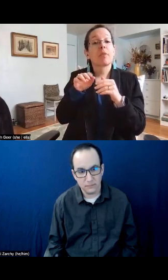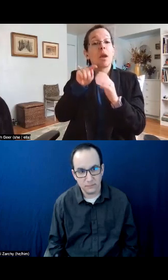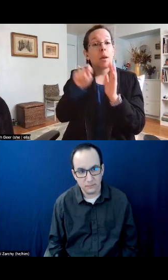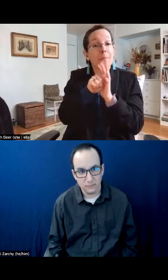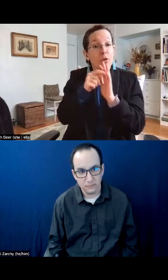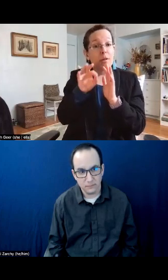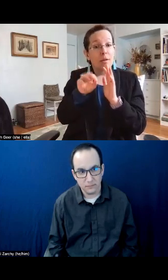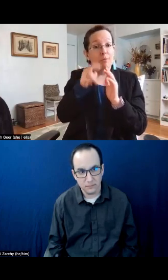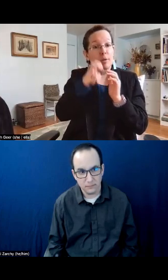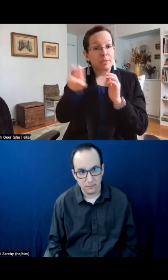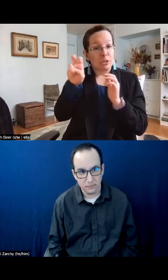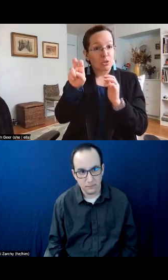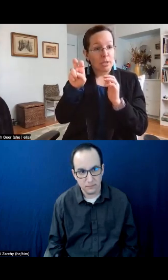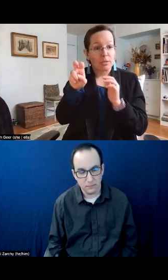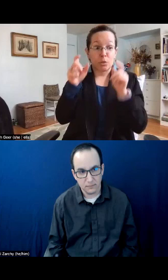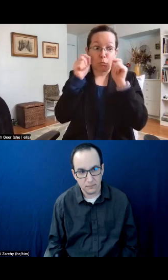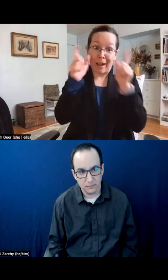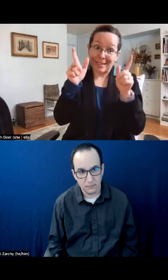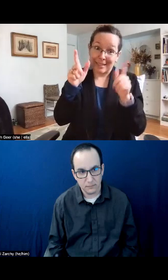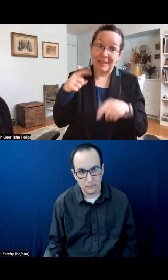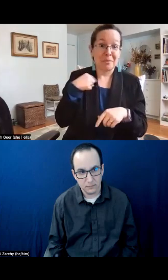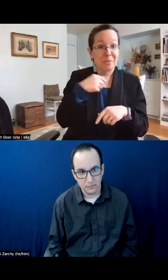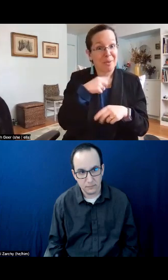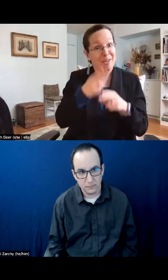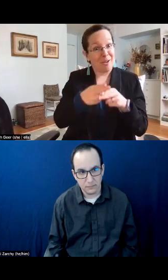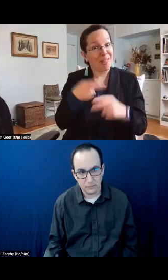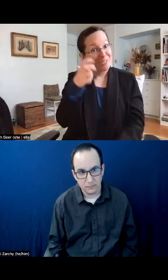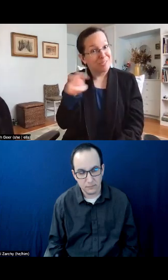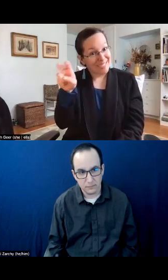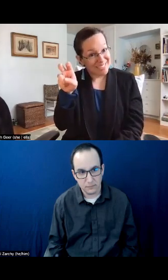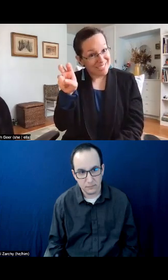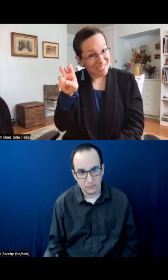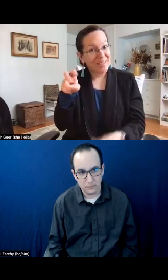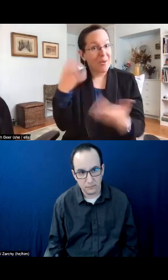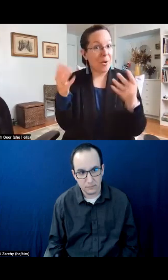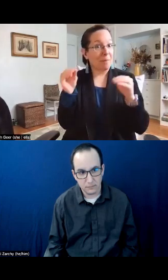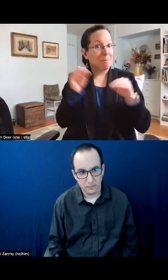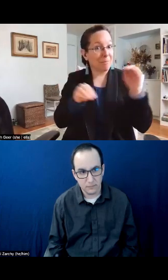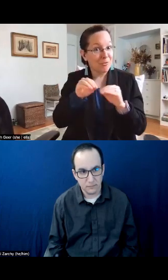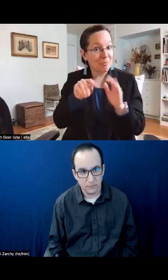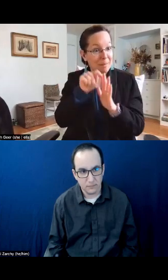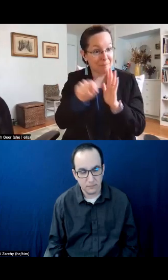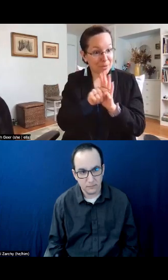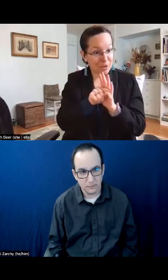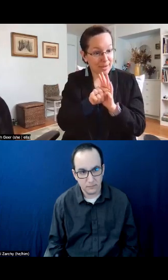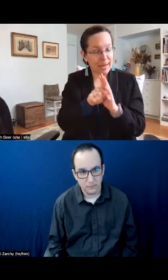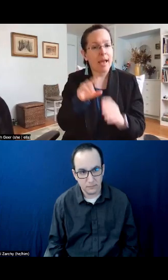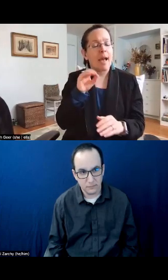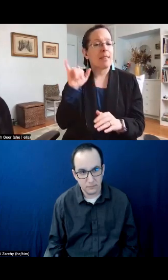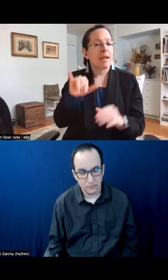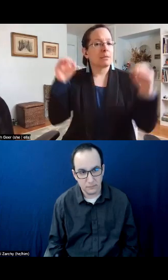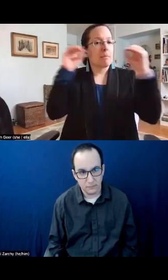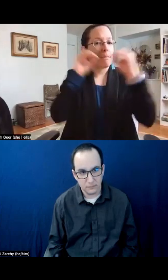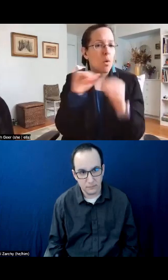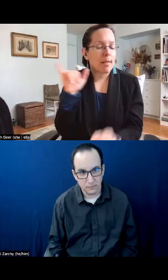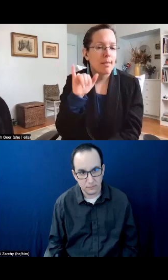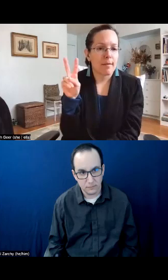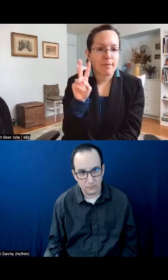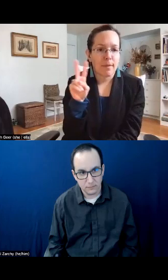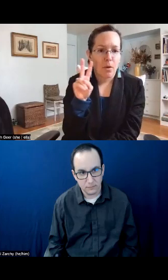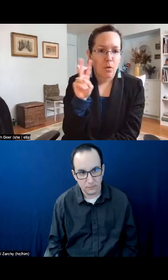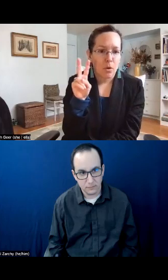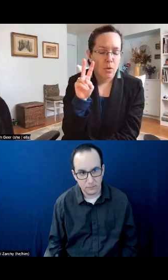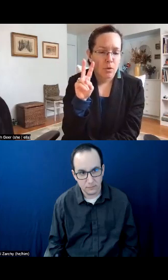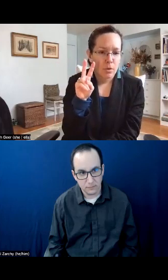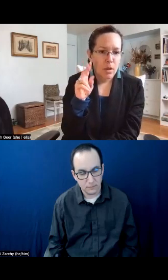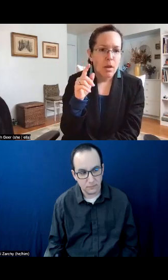there is no external air being produced. There's that sort of transition. Well, surprise, we also refer to them as transitions, these movement periods in